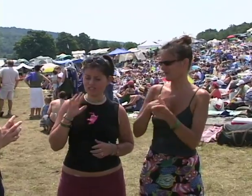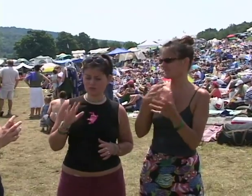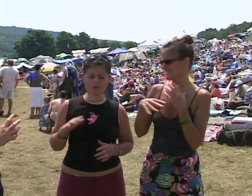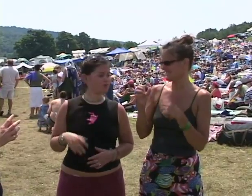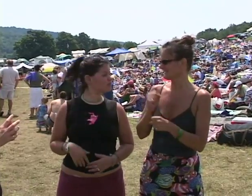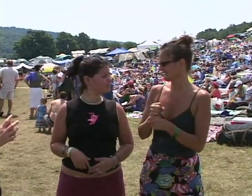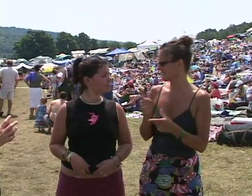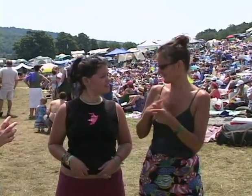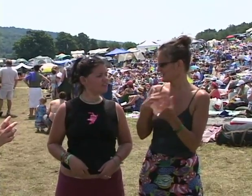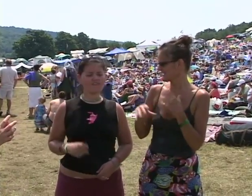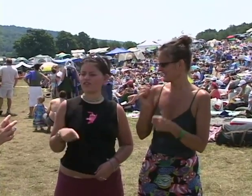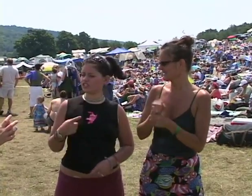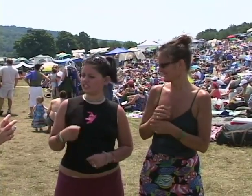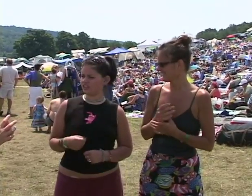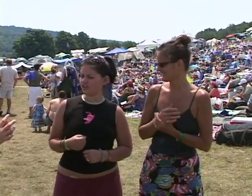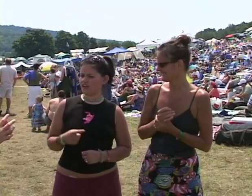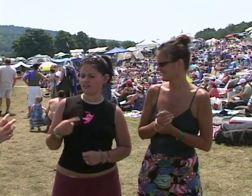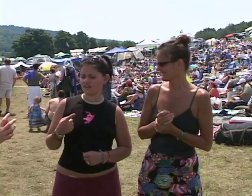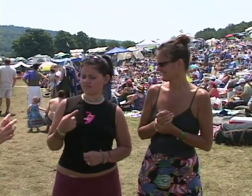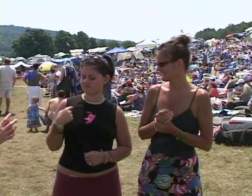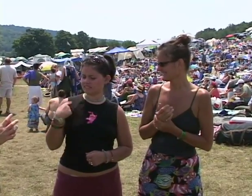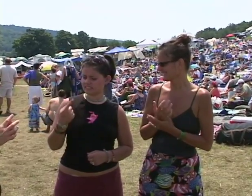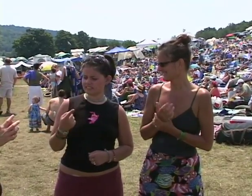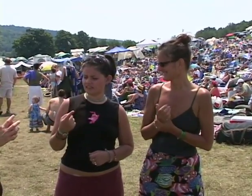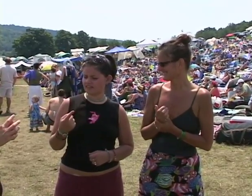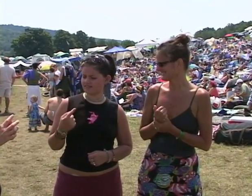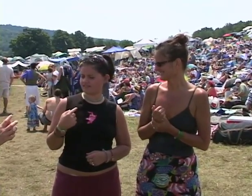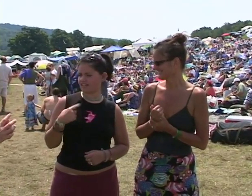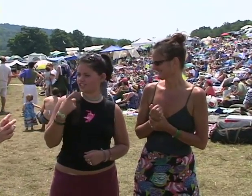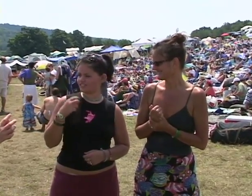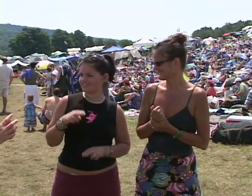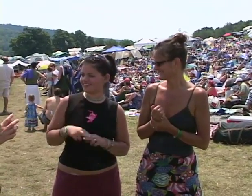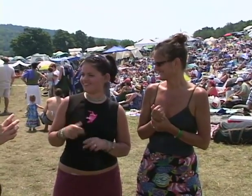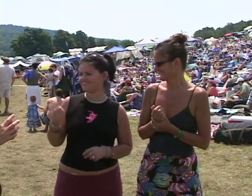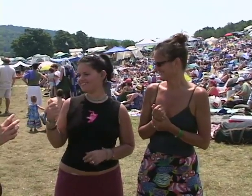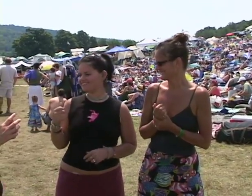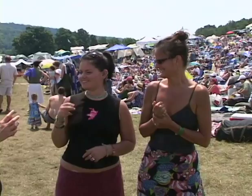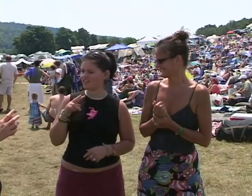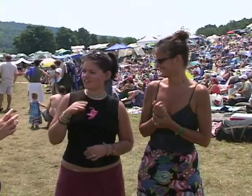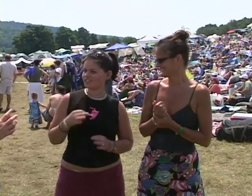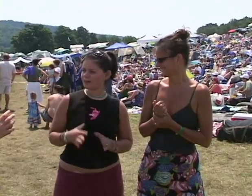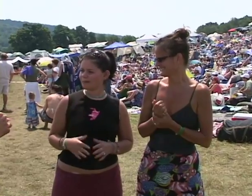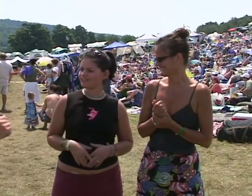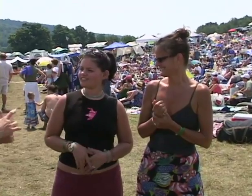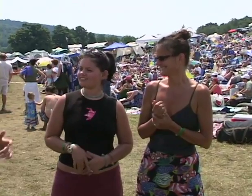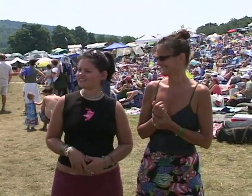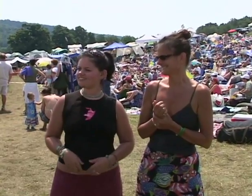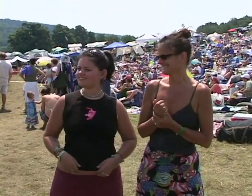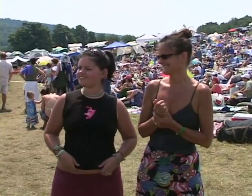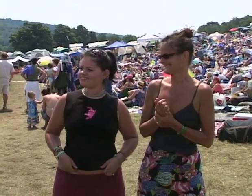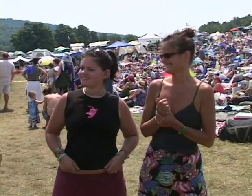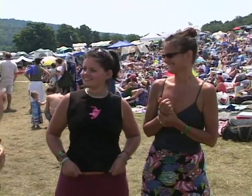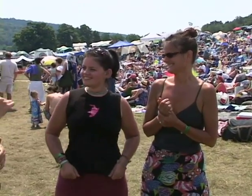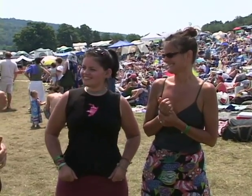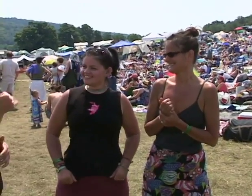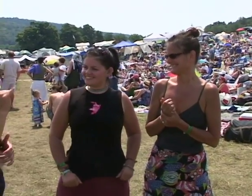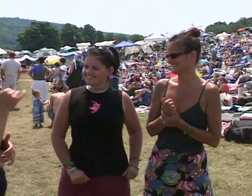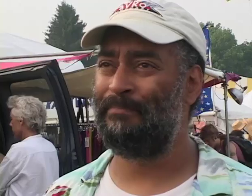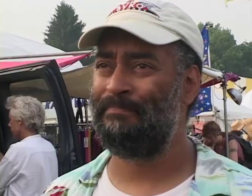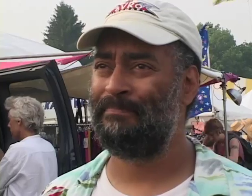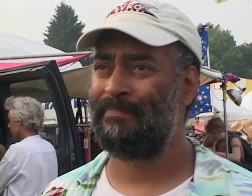comes with us. Yeah, and it's really she great. She came the first year. Yeah, the first year she came, and we came, and then since then, I don't know. I come and I watch the interpreter.